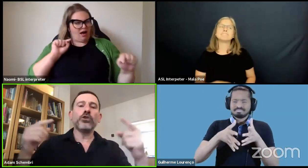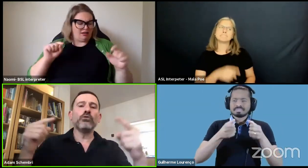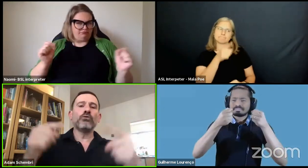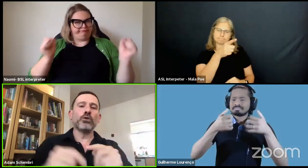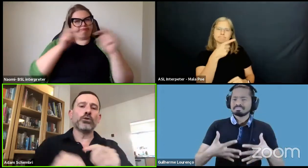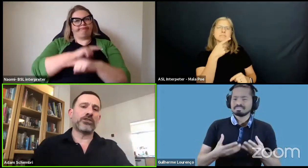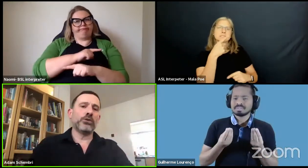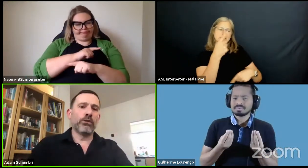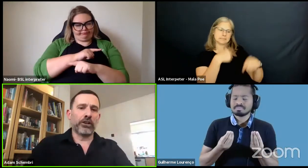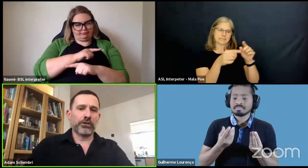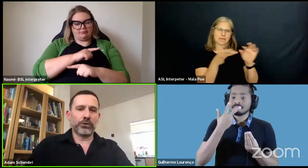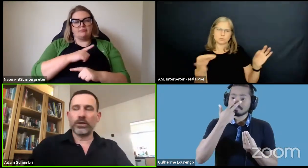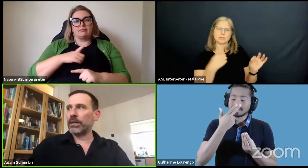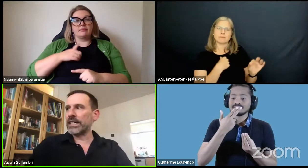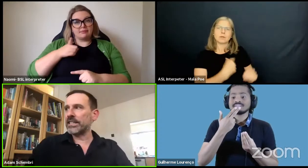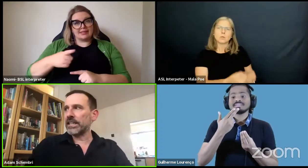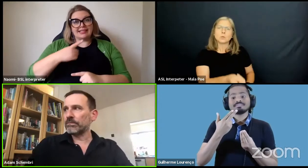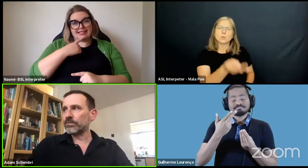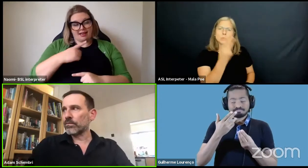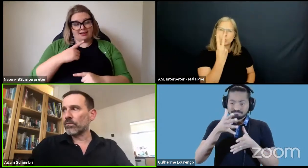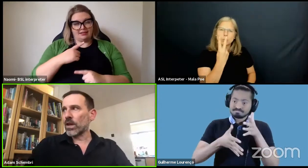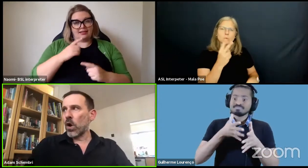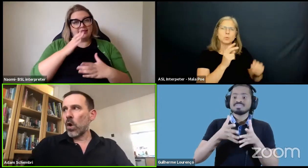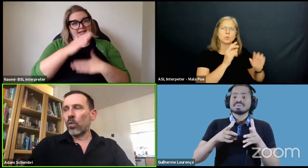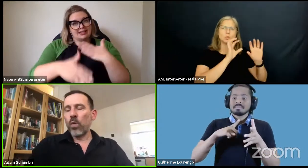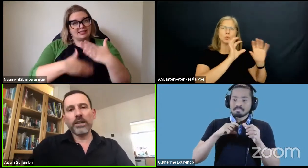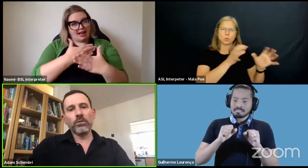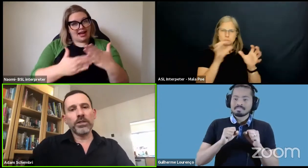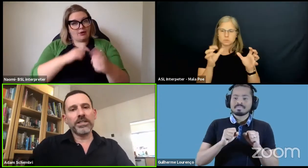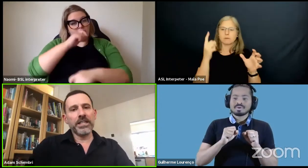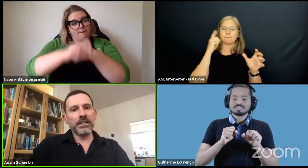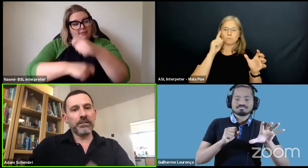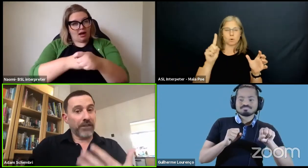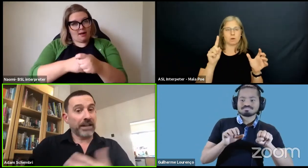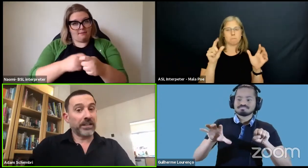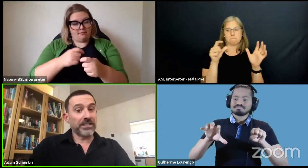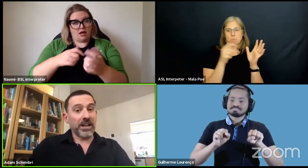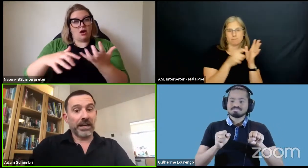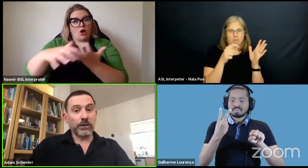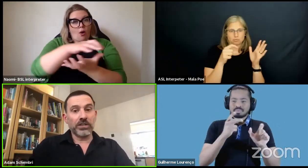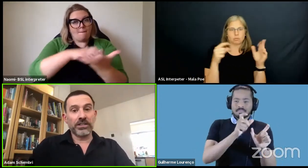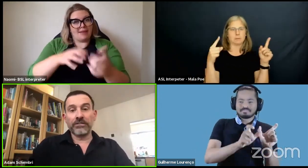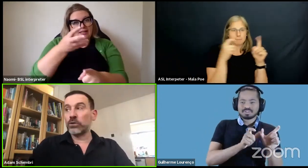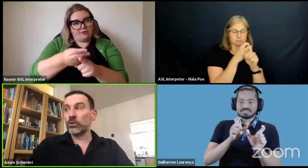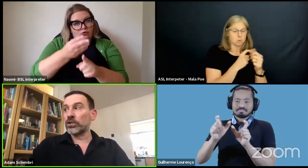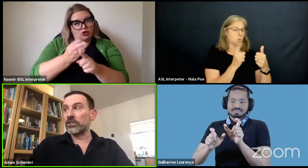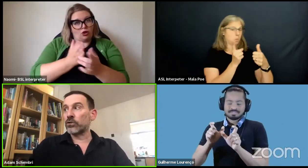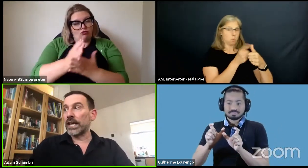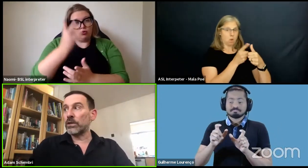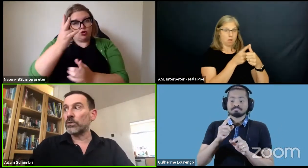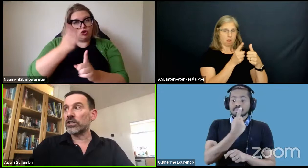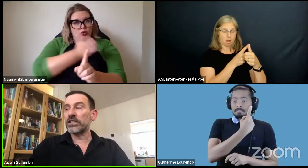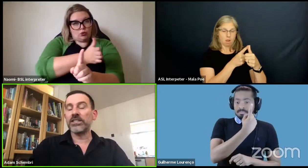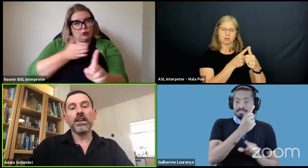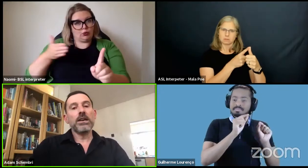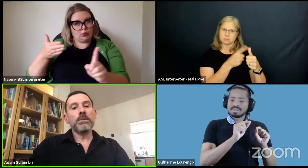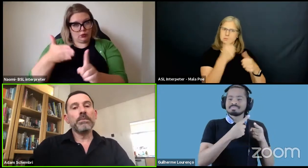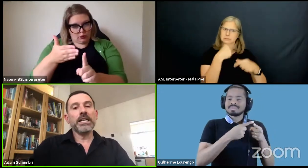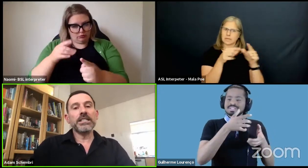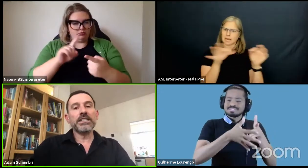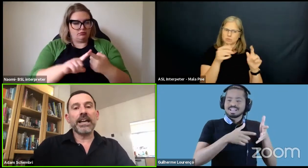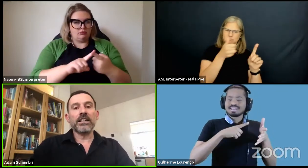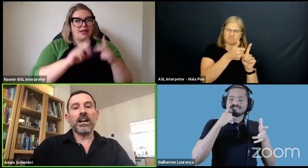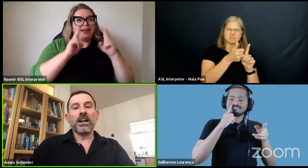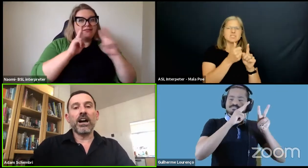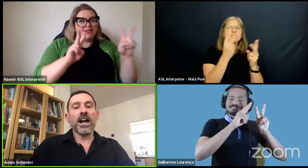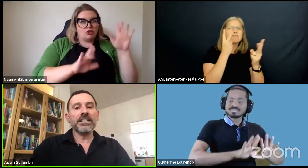have two roots to morphological complexity. One was the fact that sign languages are visual gestural languages,